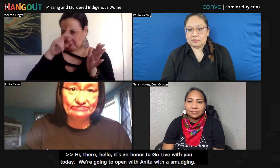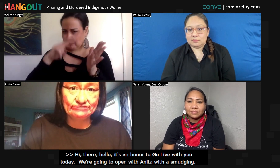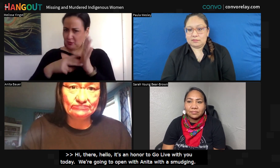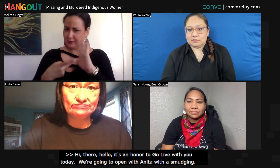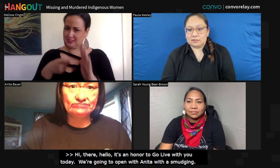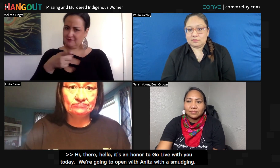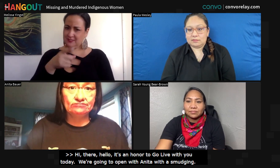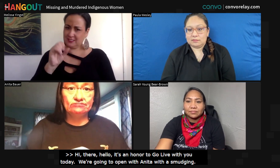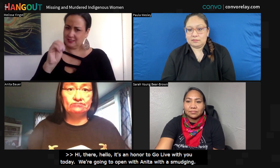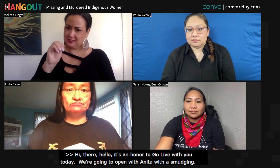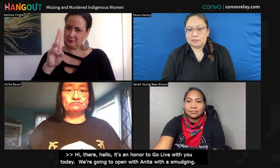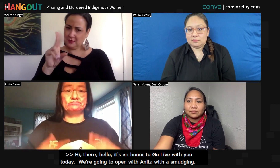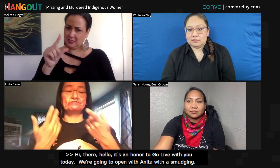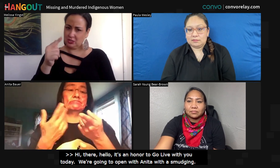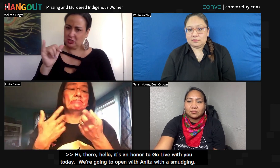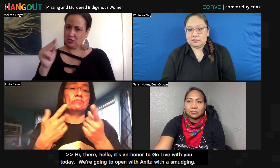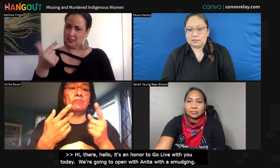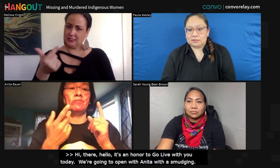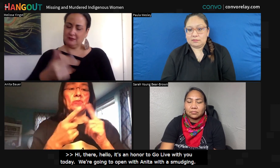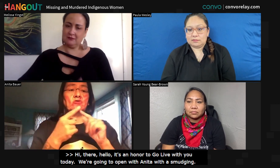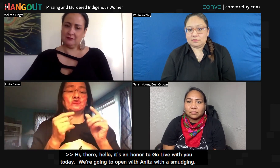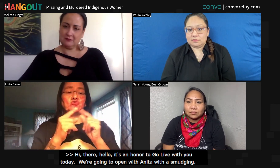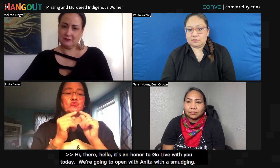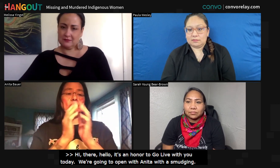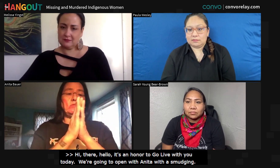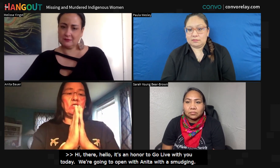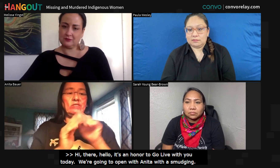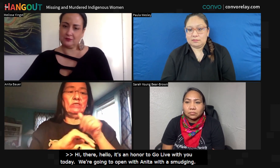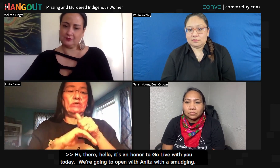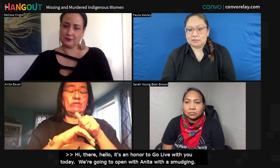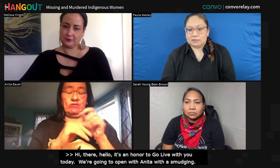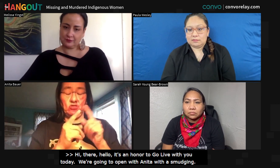Thank you so much. Would you mind telling us what the purpose of smudging is?